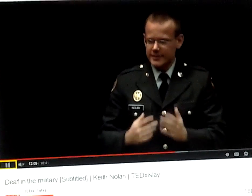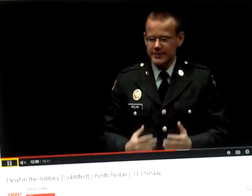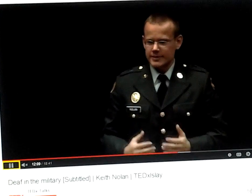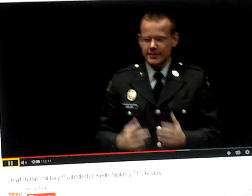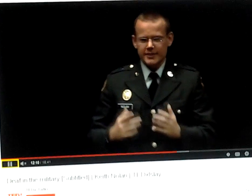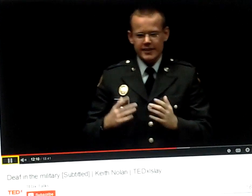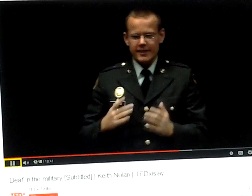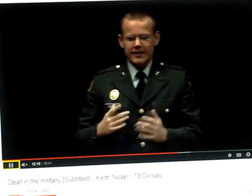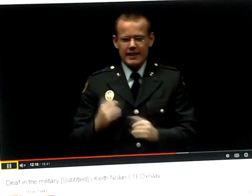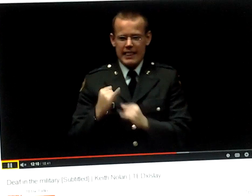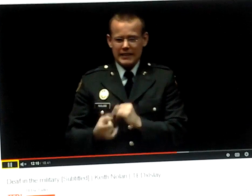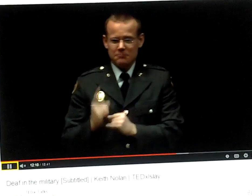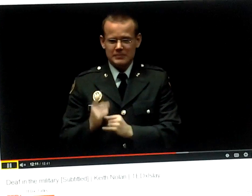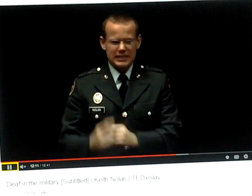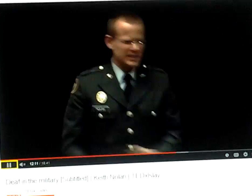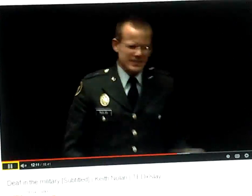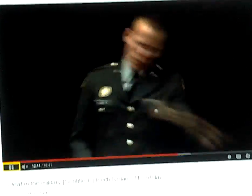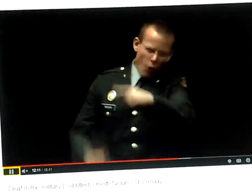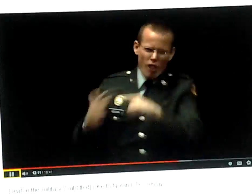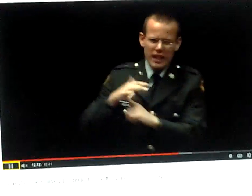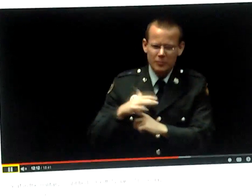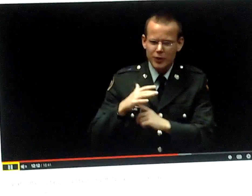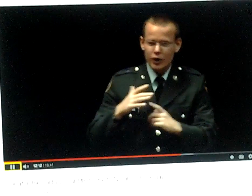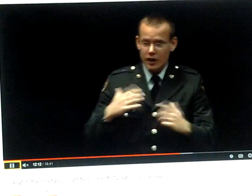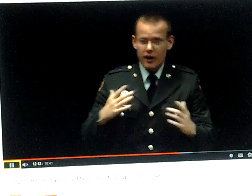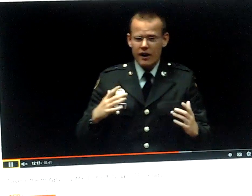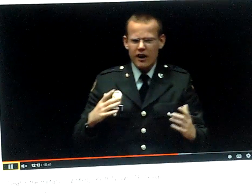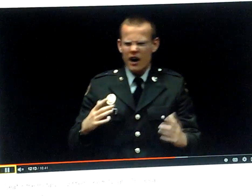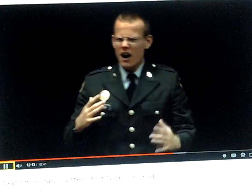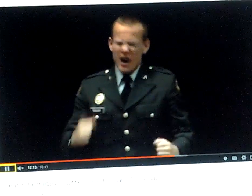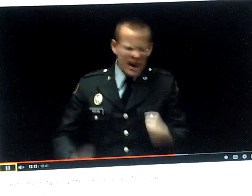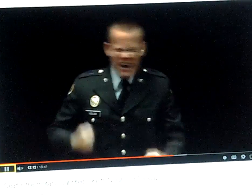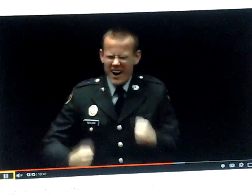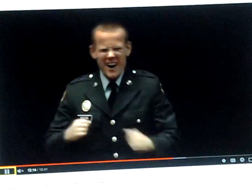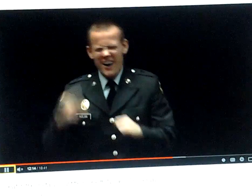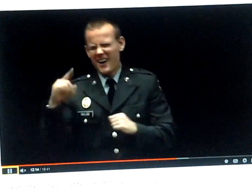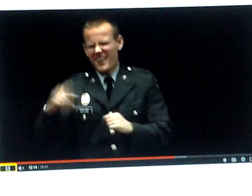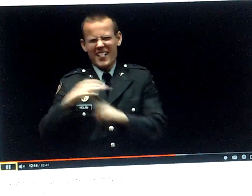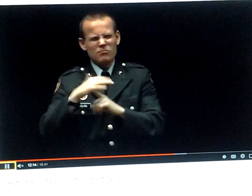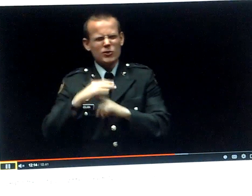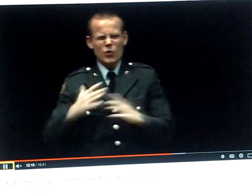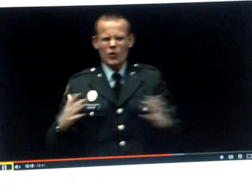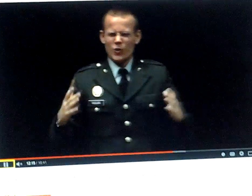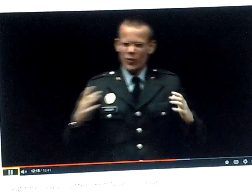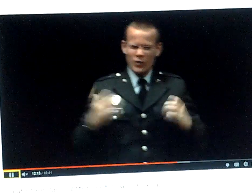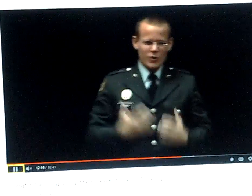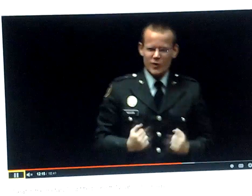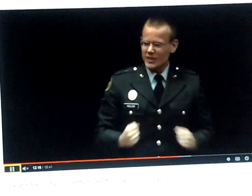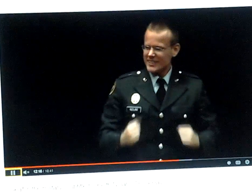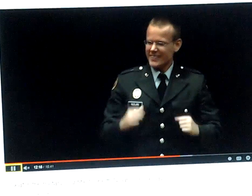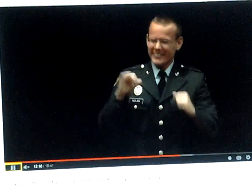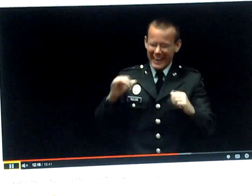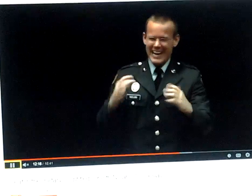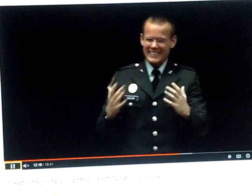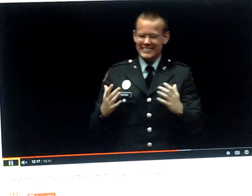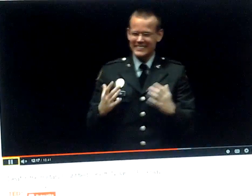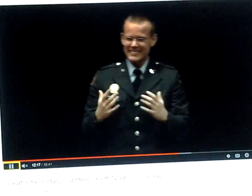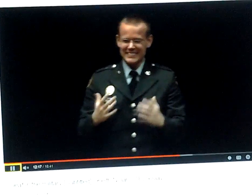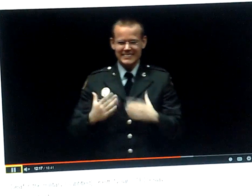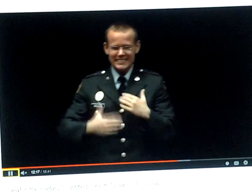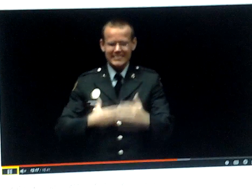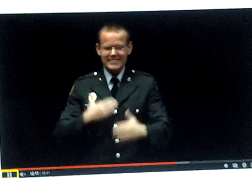So they were discussing, the captains were discussing. The last minute they said, get on the helicopter. I was so excited. I ran on the